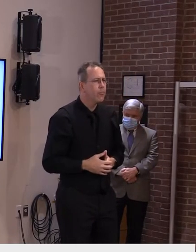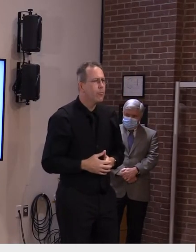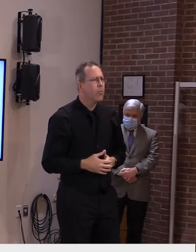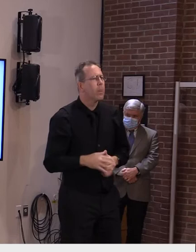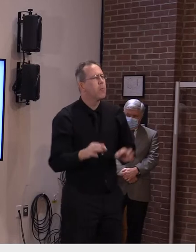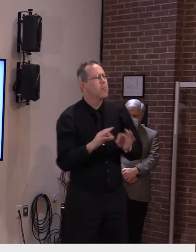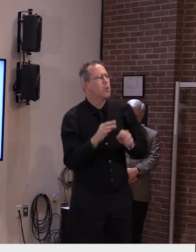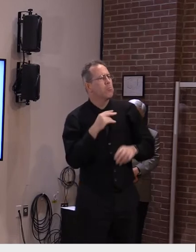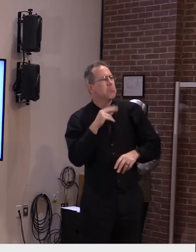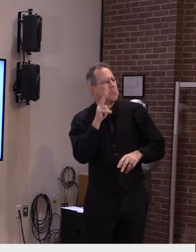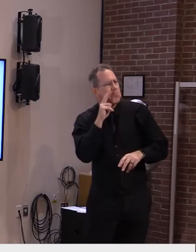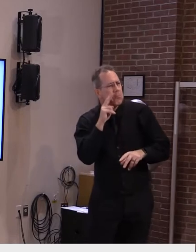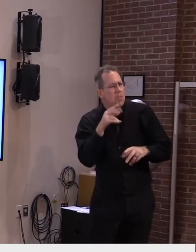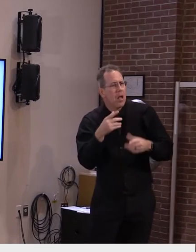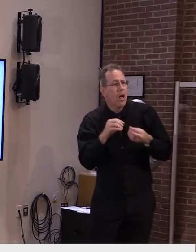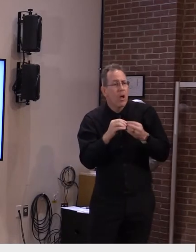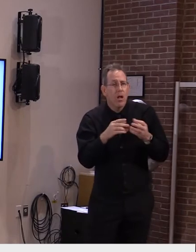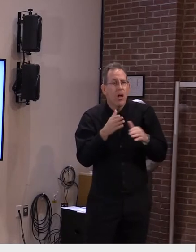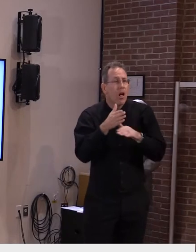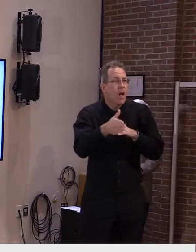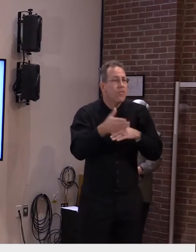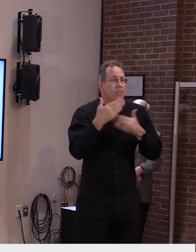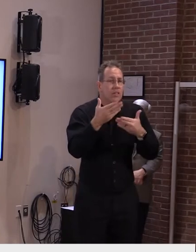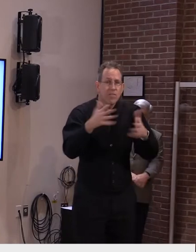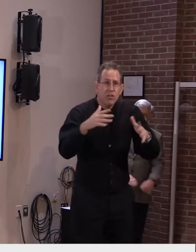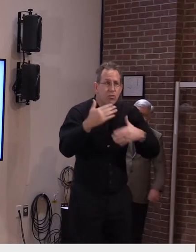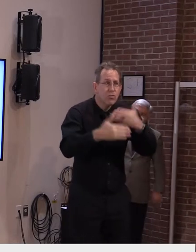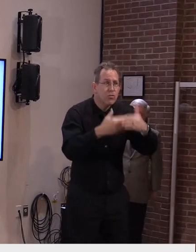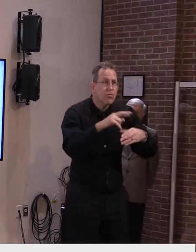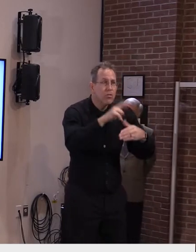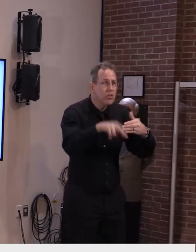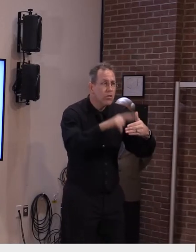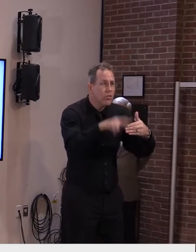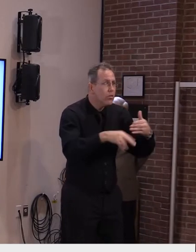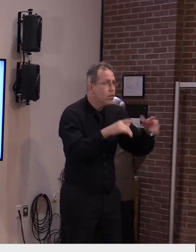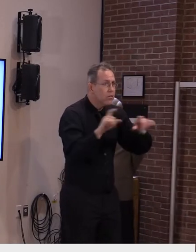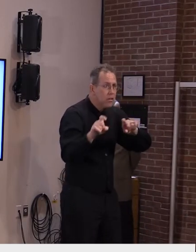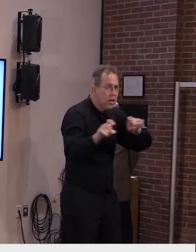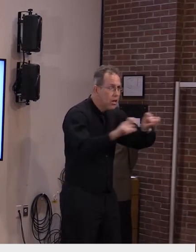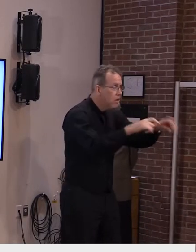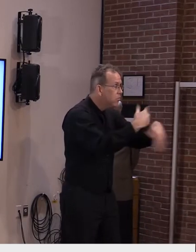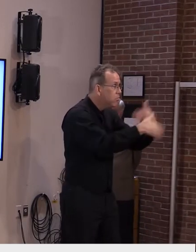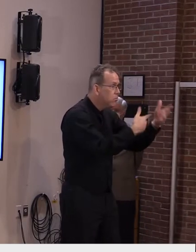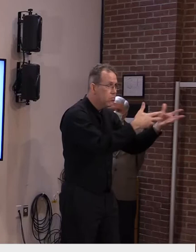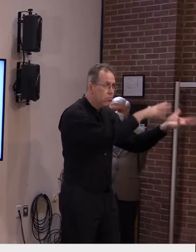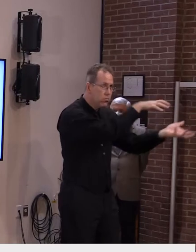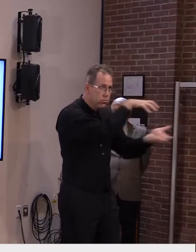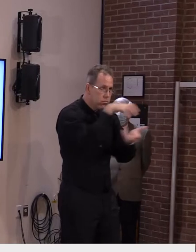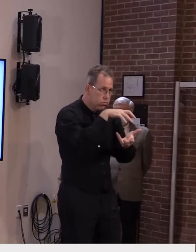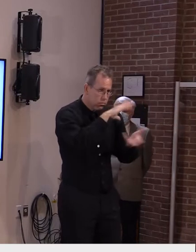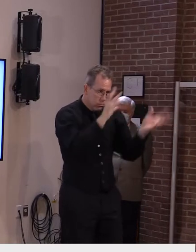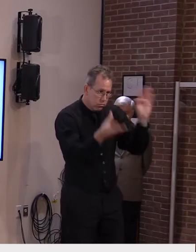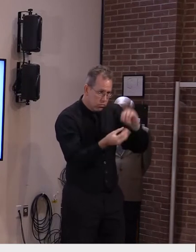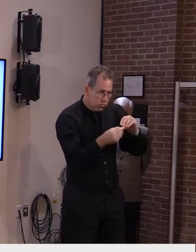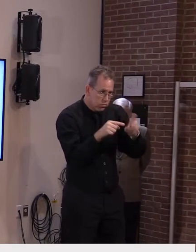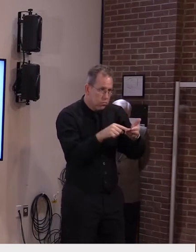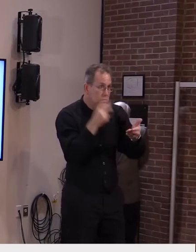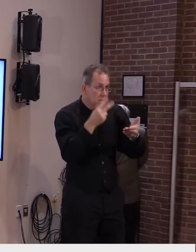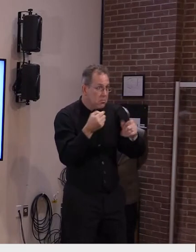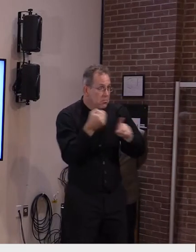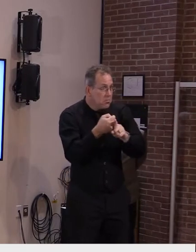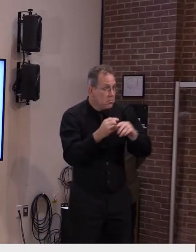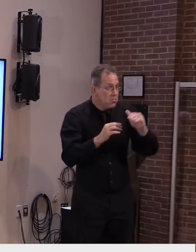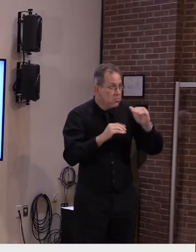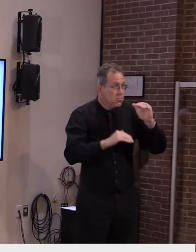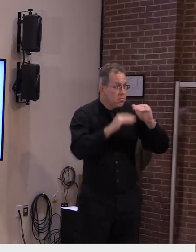that non-symptomatic testing, whether it be people who had gathered, whether it be people who